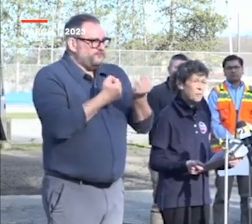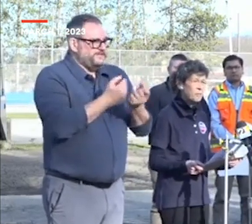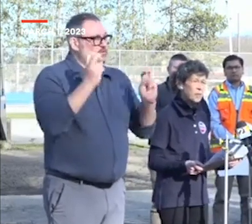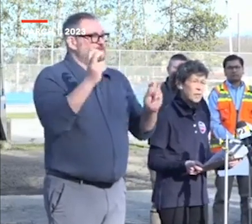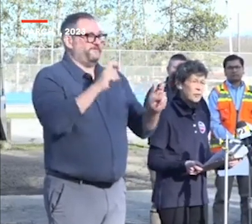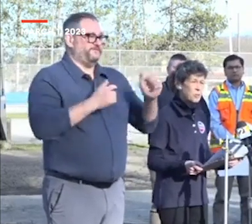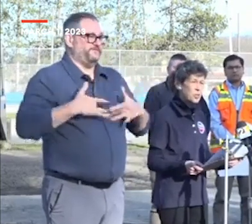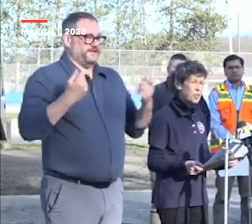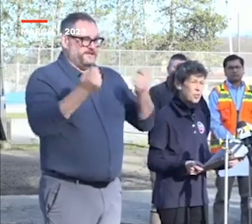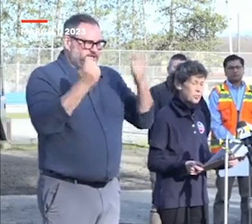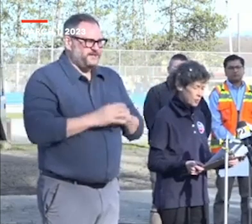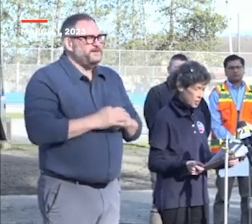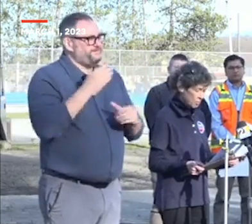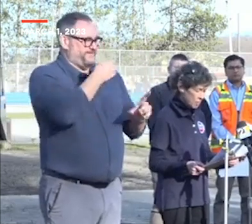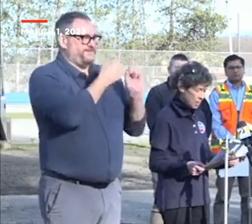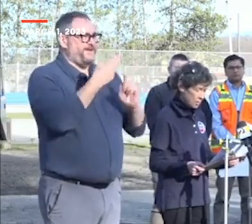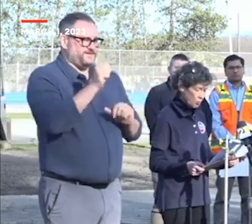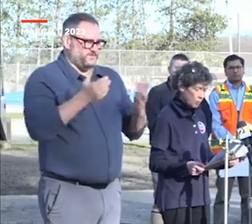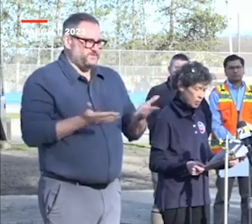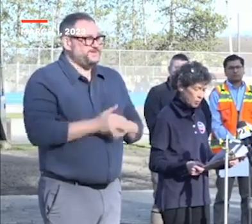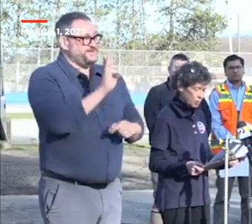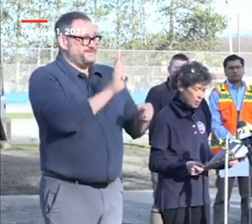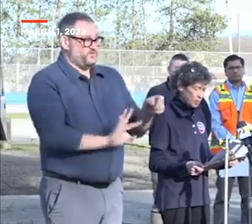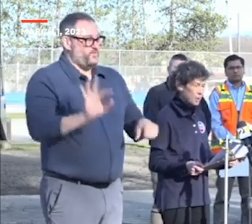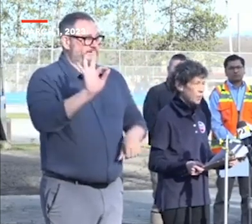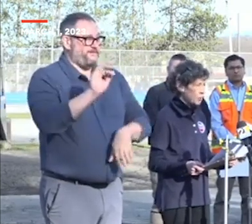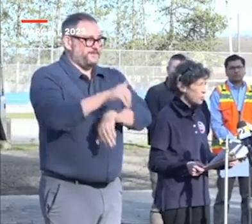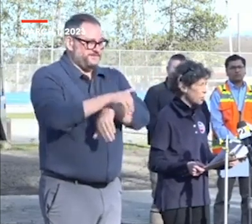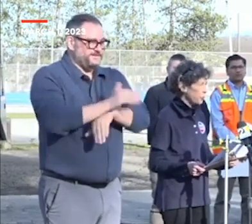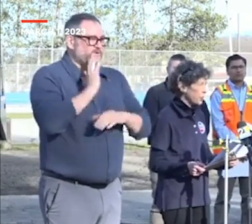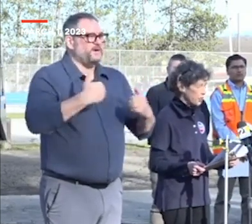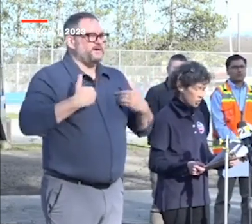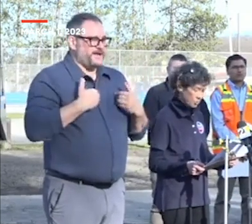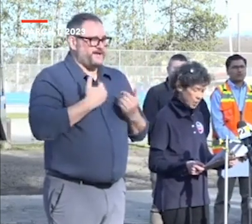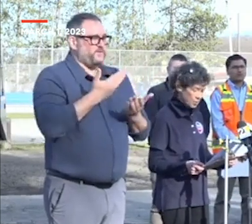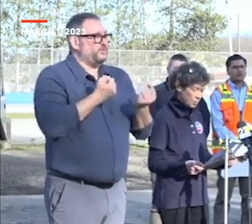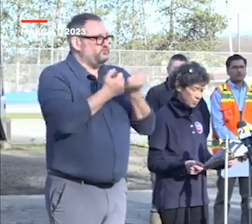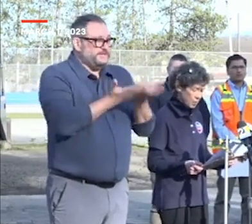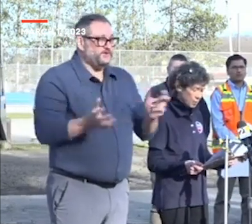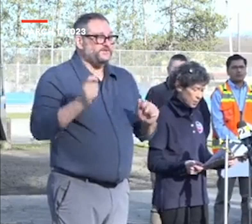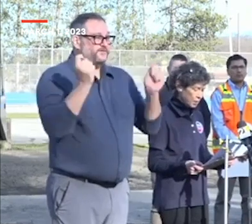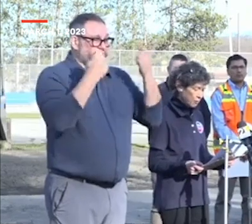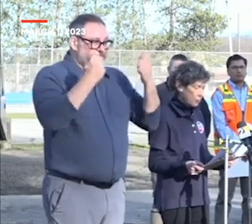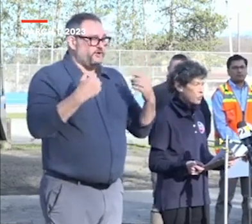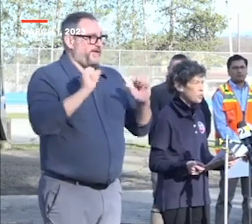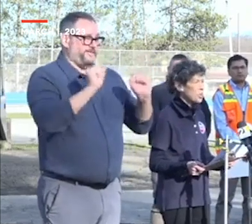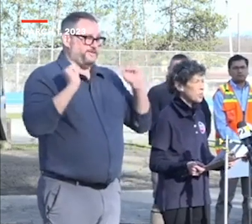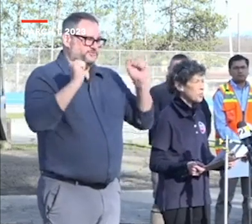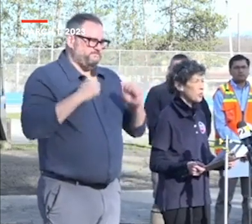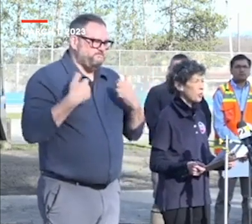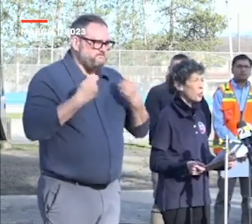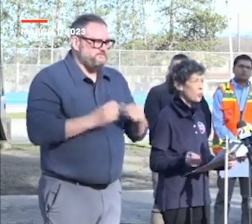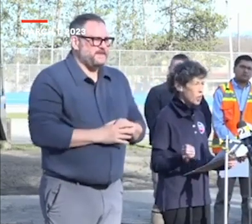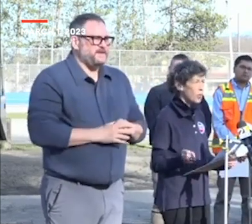school. From 6 until 9 p.m., we'll be holding a resource fair in the gymnasium to give folks a